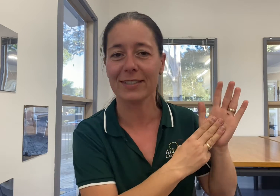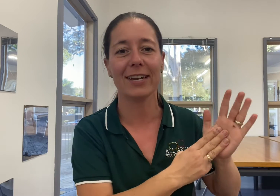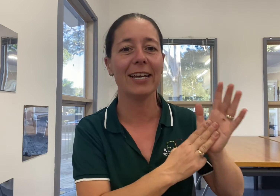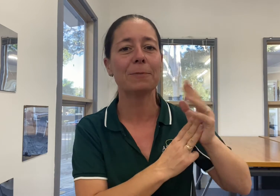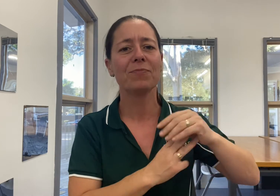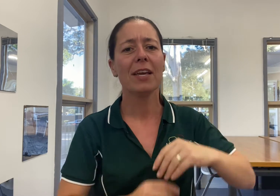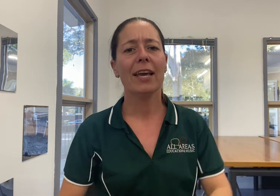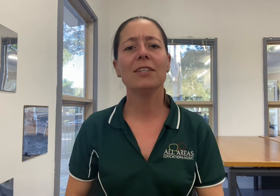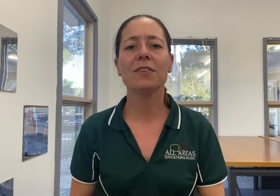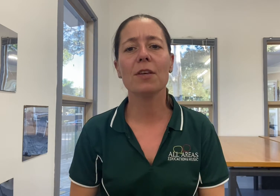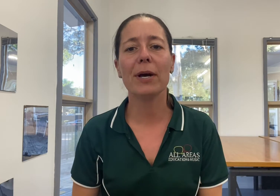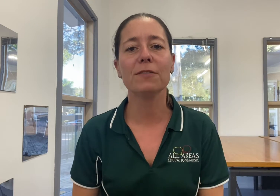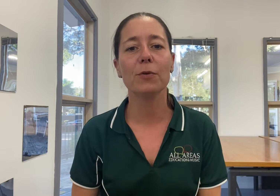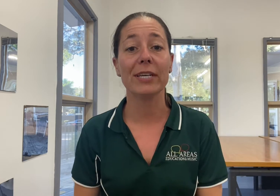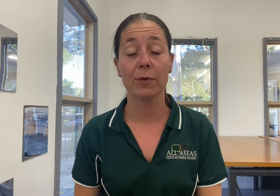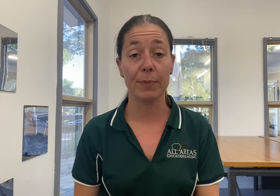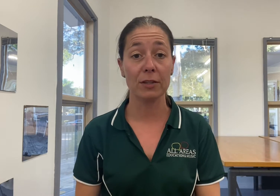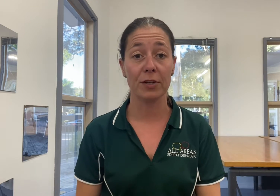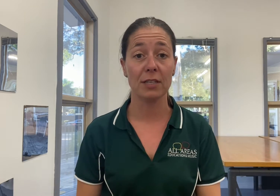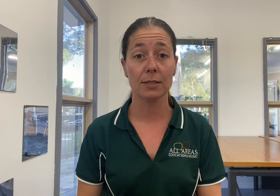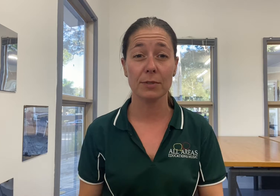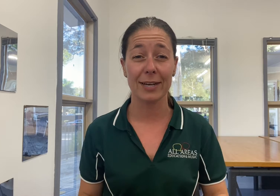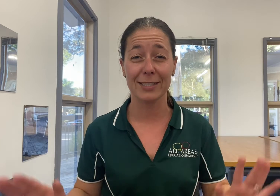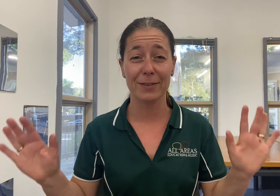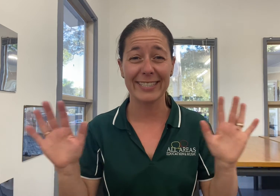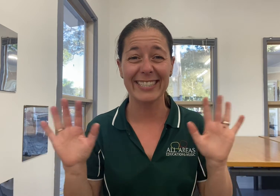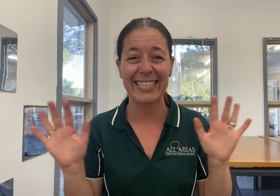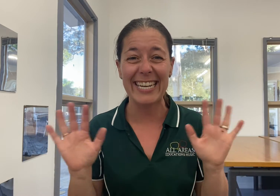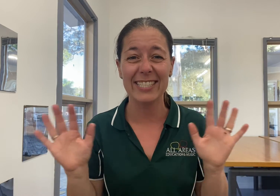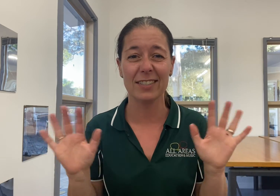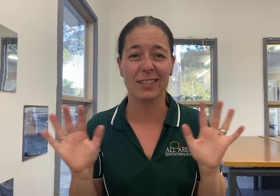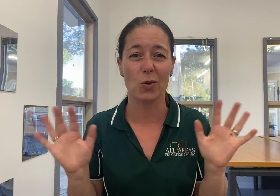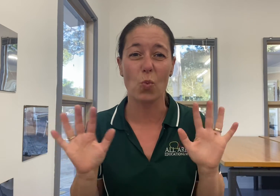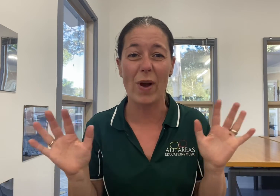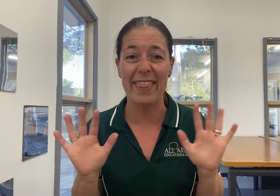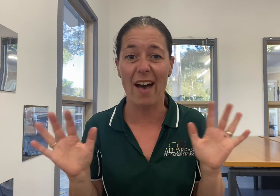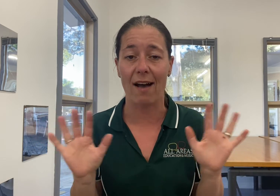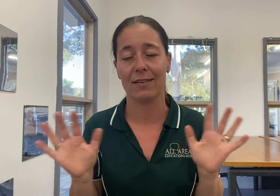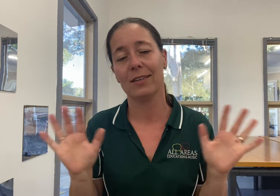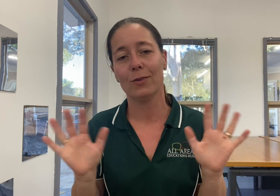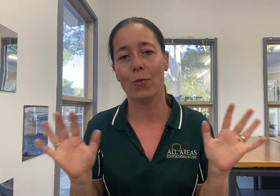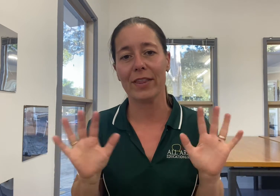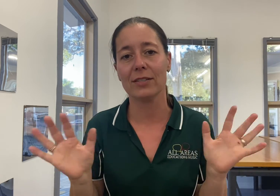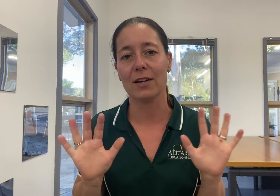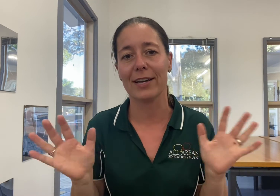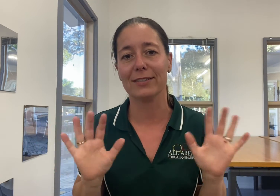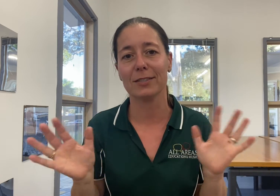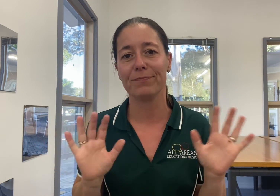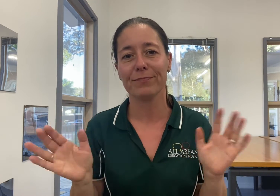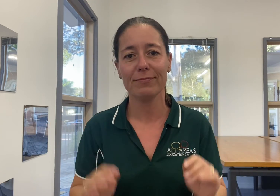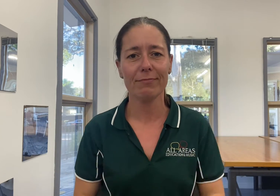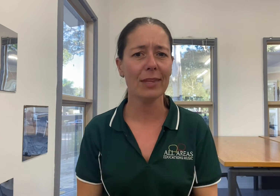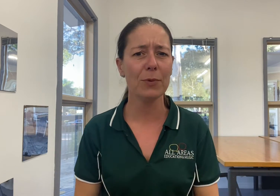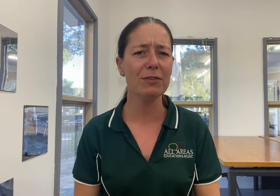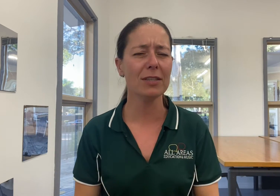today. And over the past few weeks, we've been learning some signs for the seasons or weather signs. We've learned the